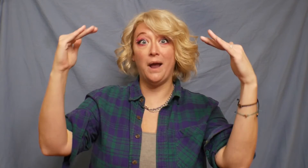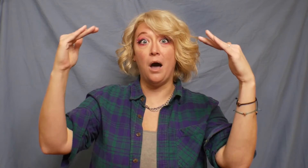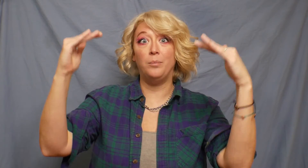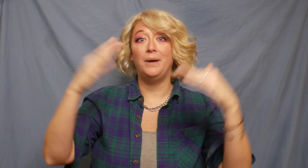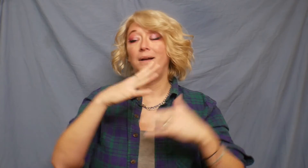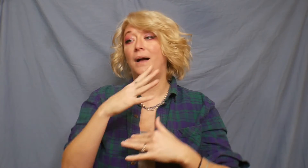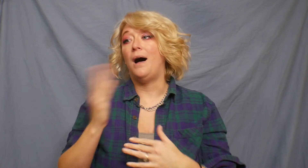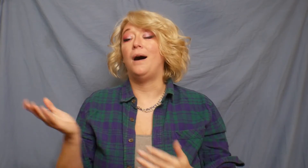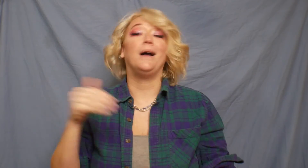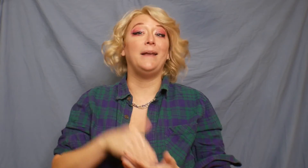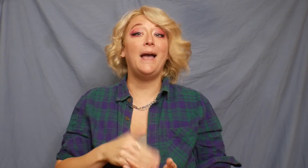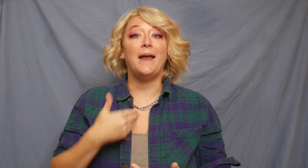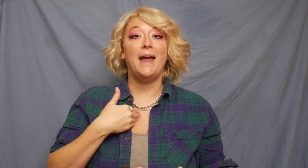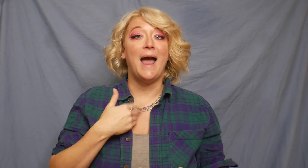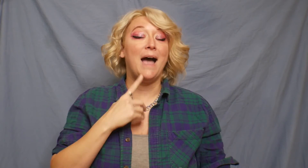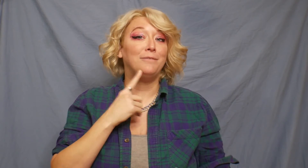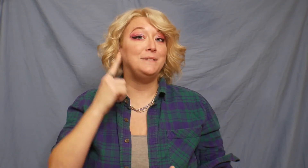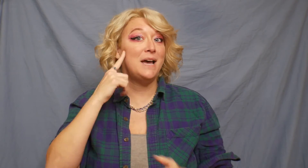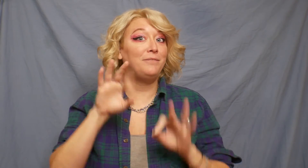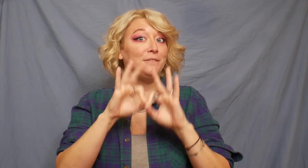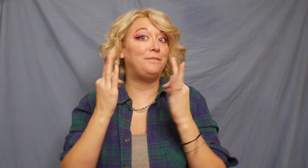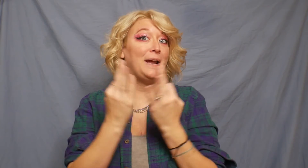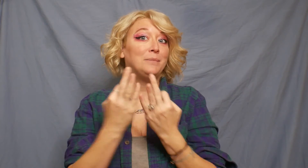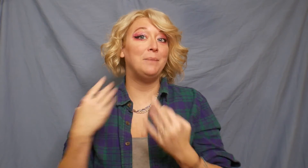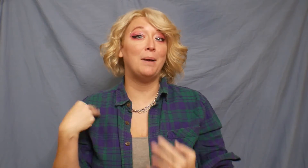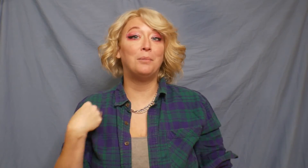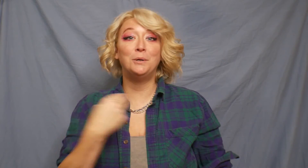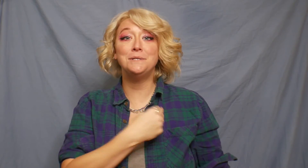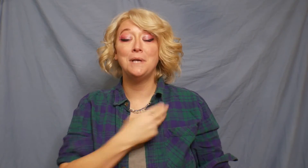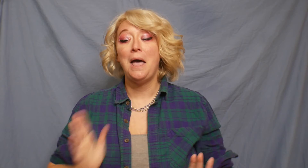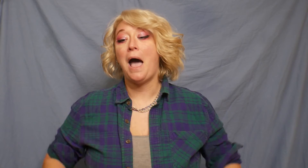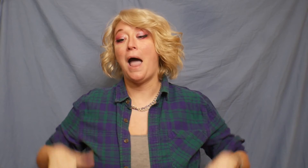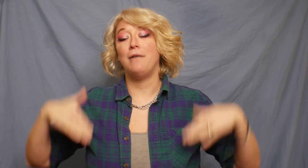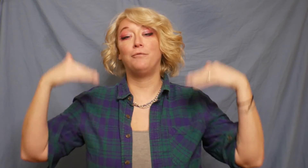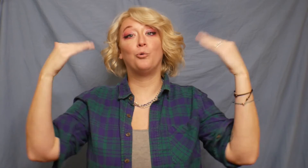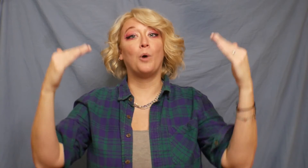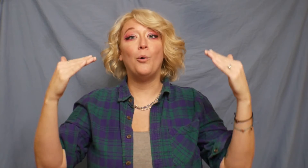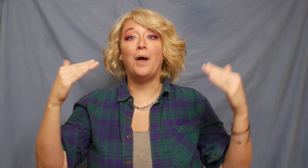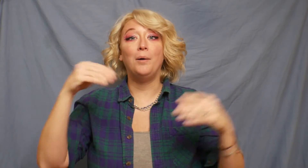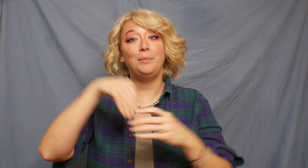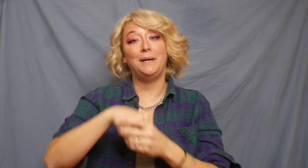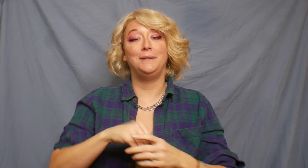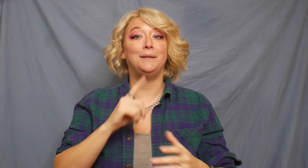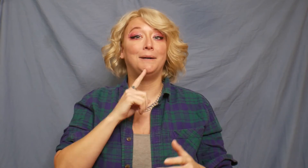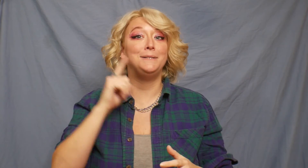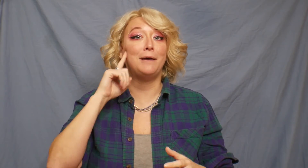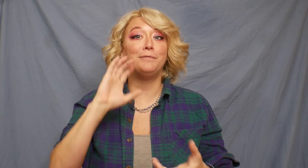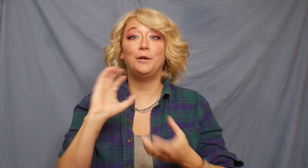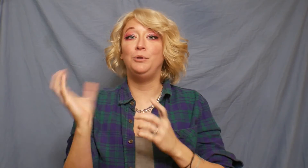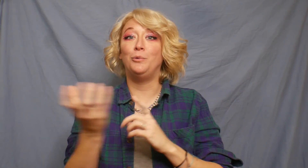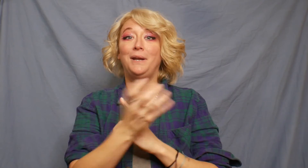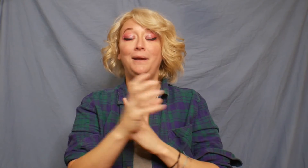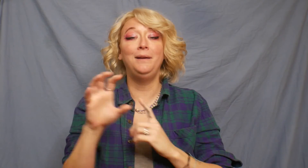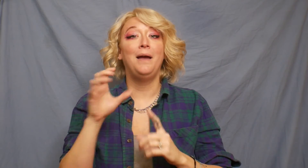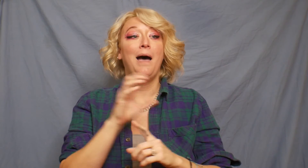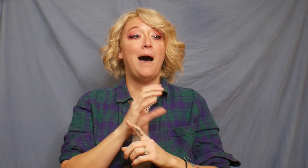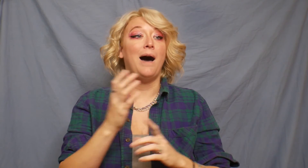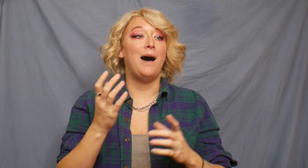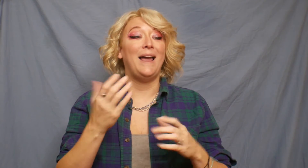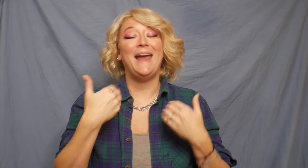up. Again, I have deaf family members. I've grown up in the deaf community,